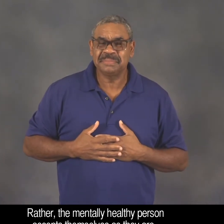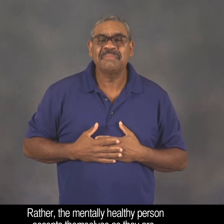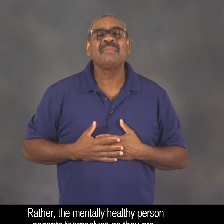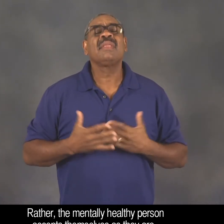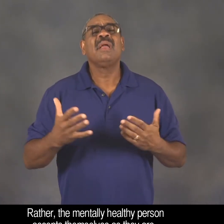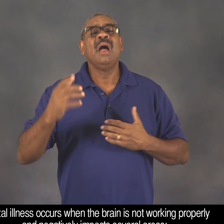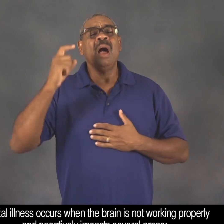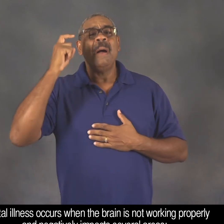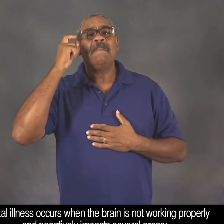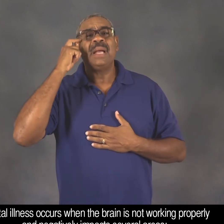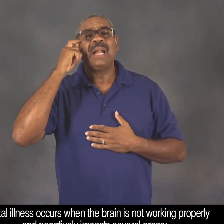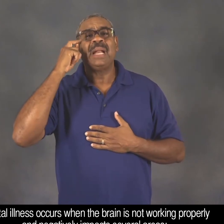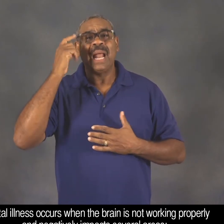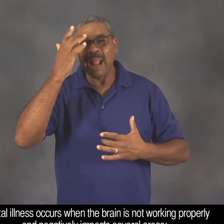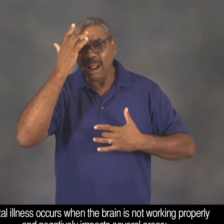are.